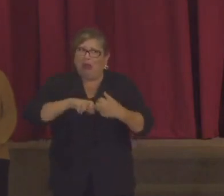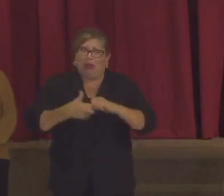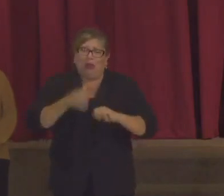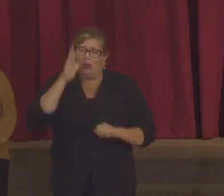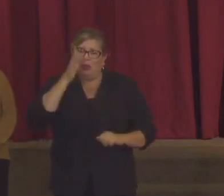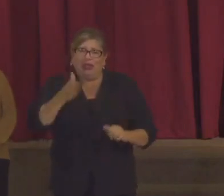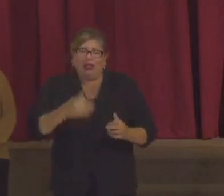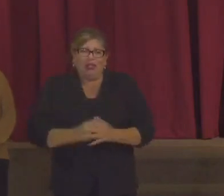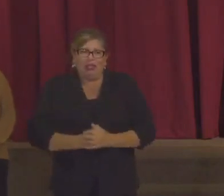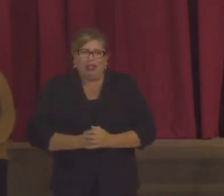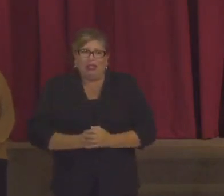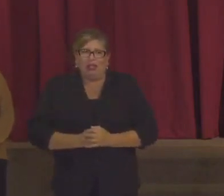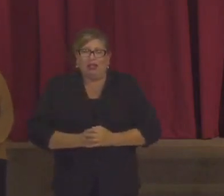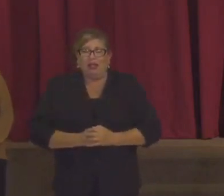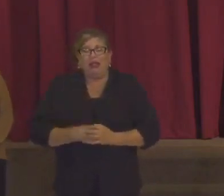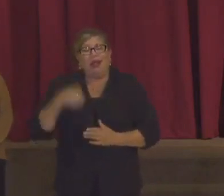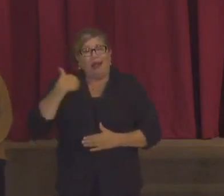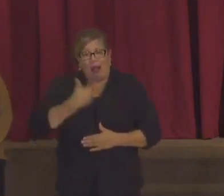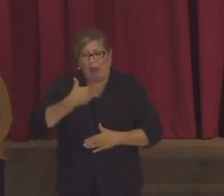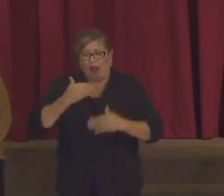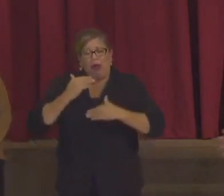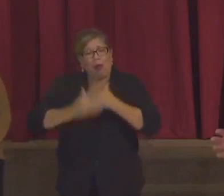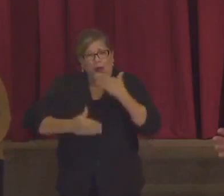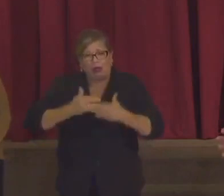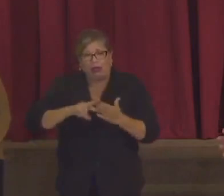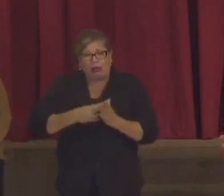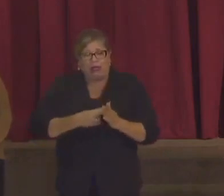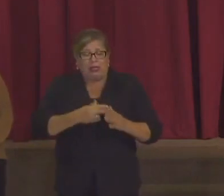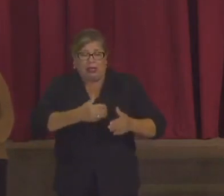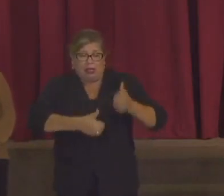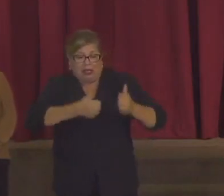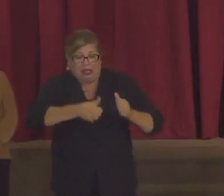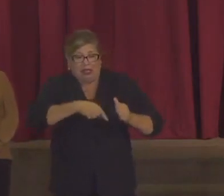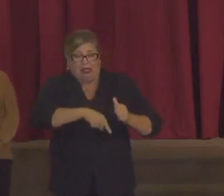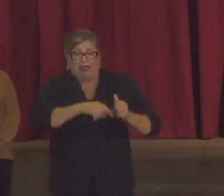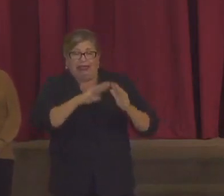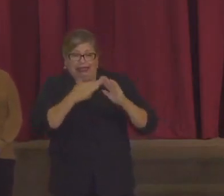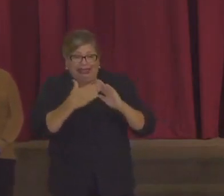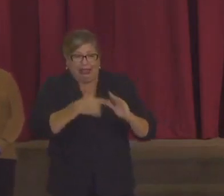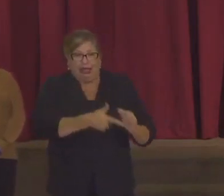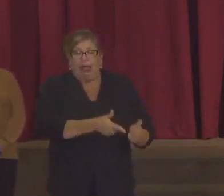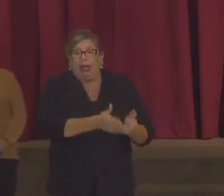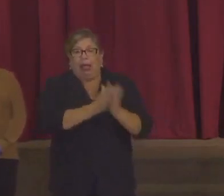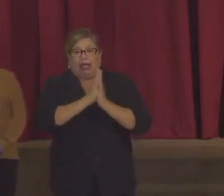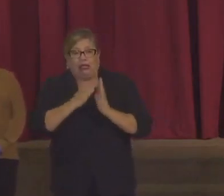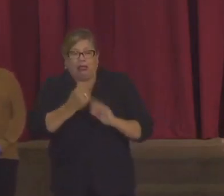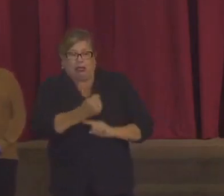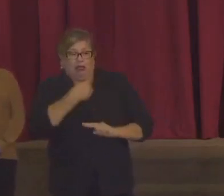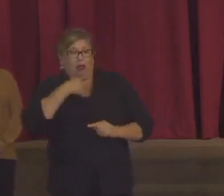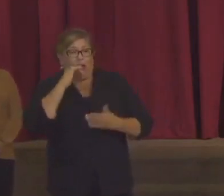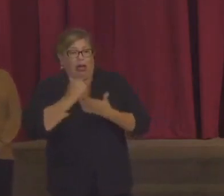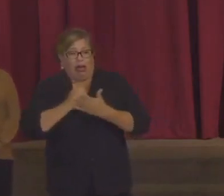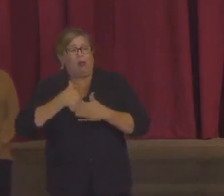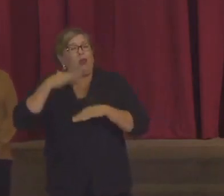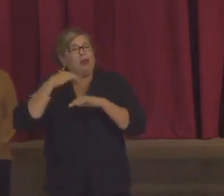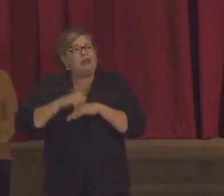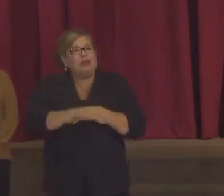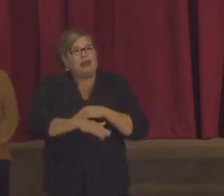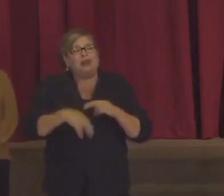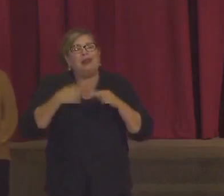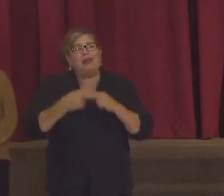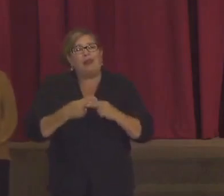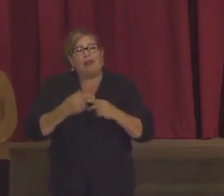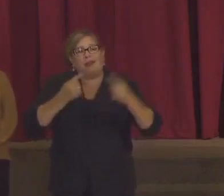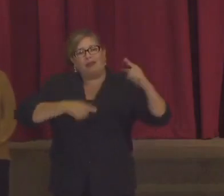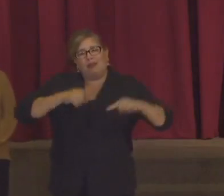process we have today is well established, very formal. It's a mutual aid process established as just